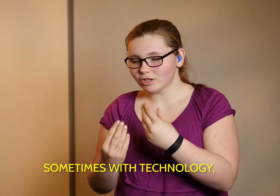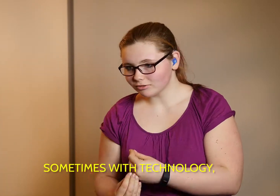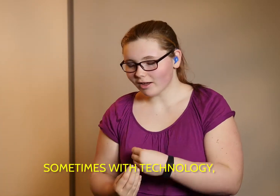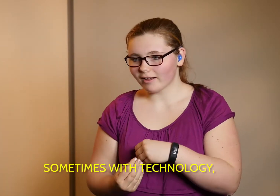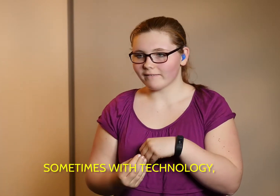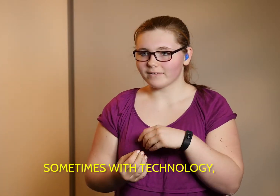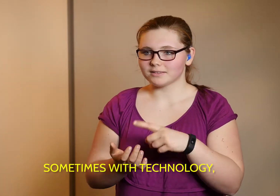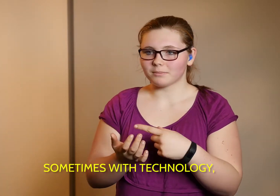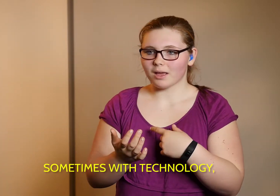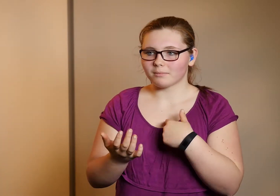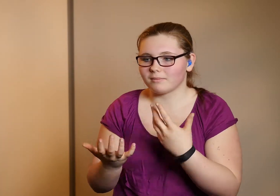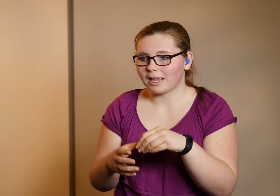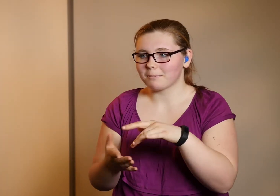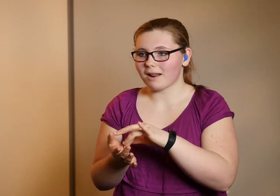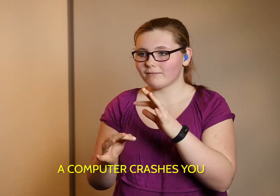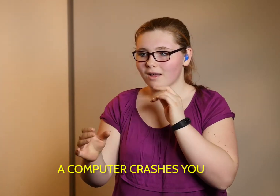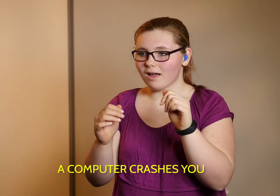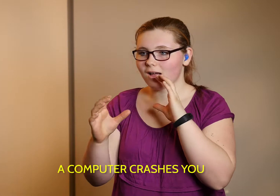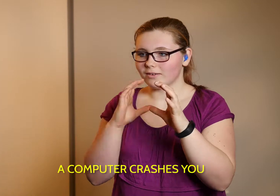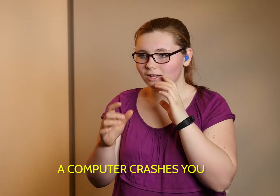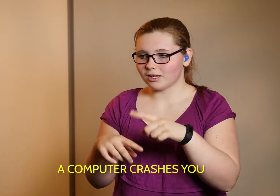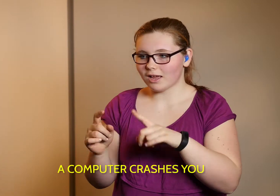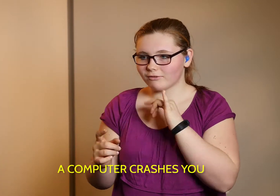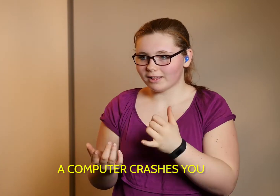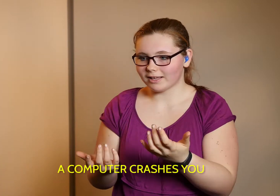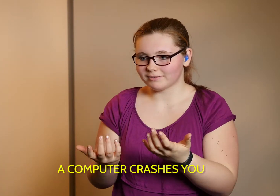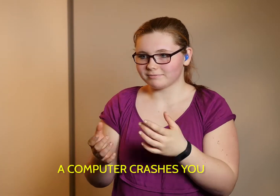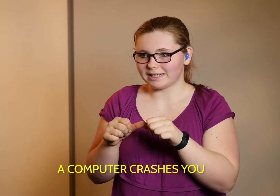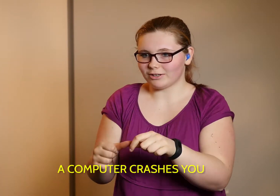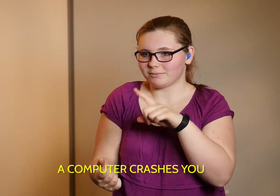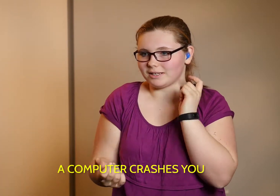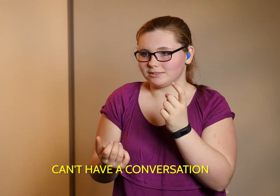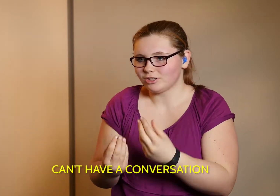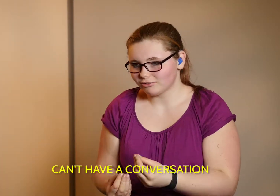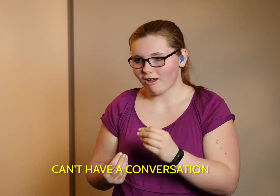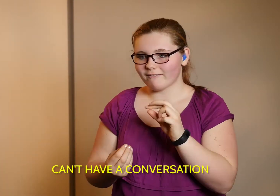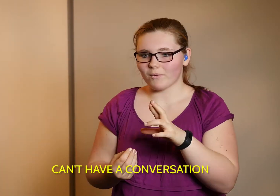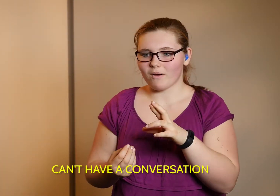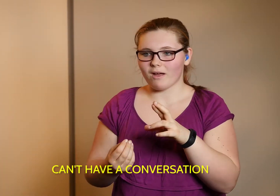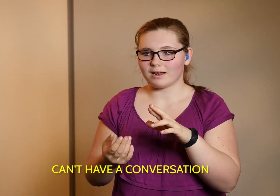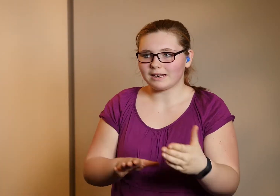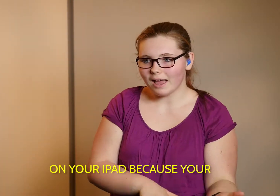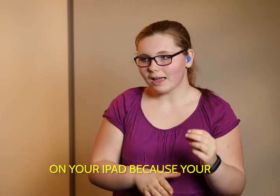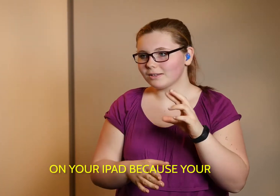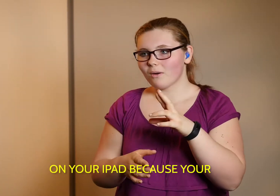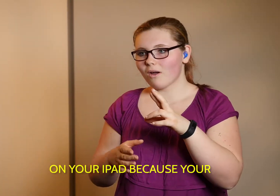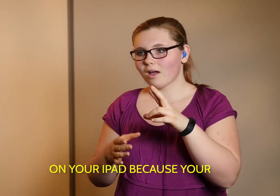technology, the computer crashes, you can't have a conversation on your iPad because your battery